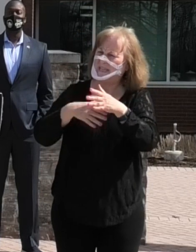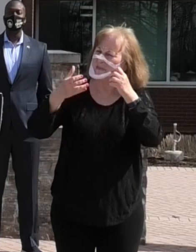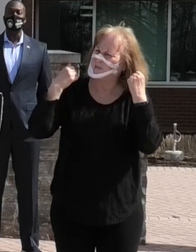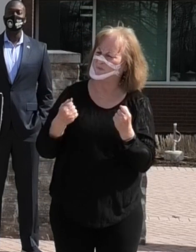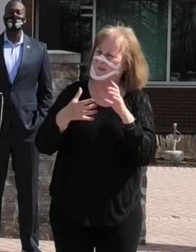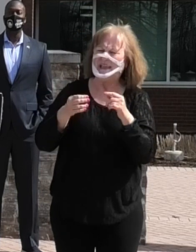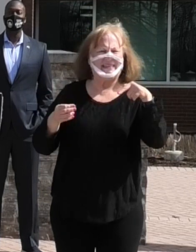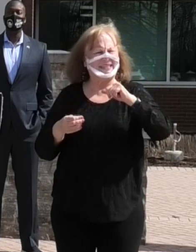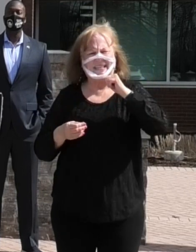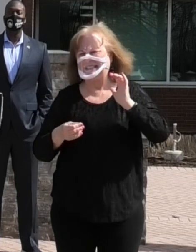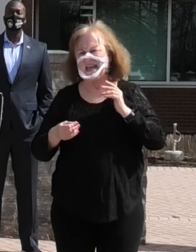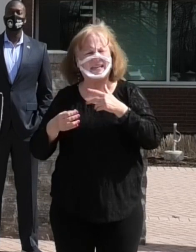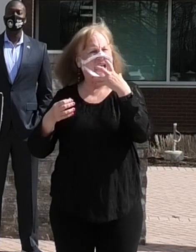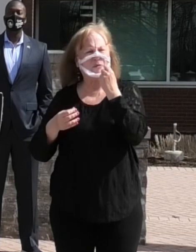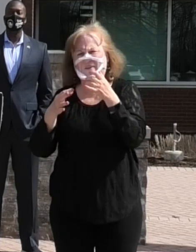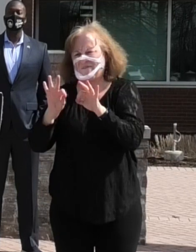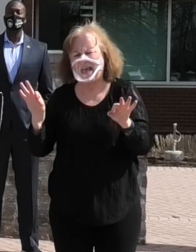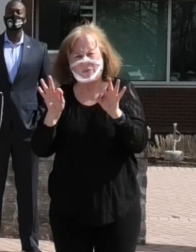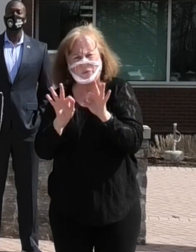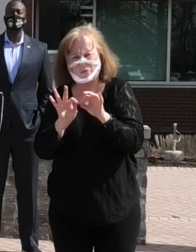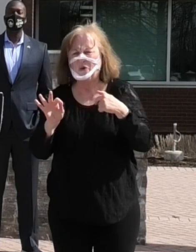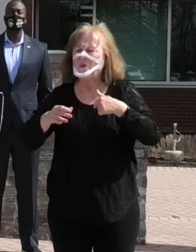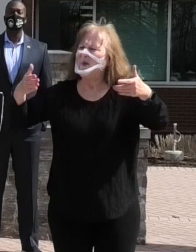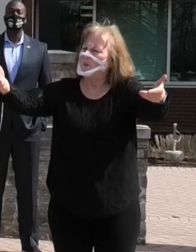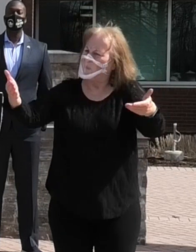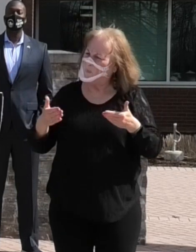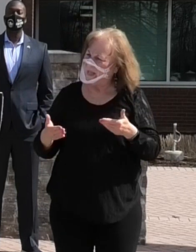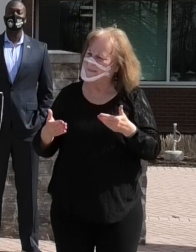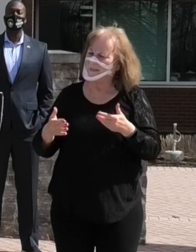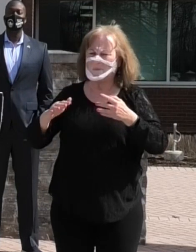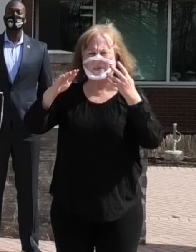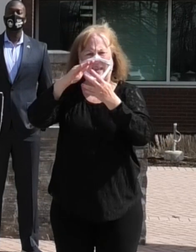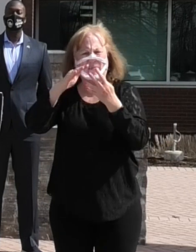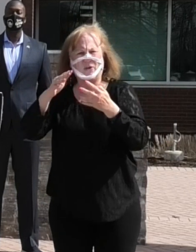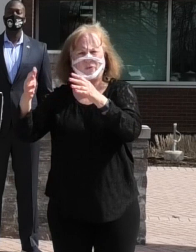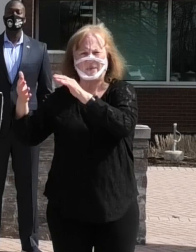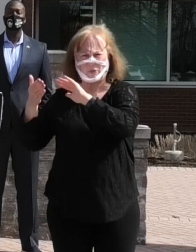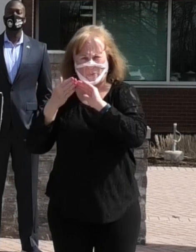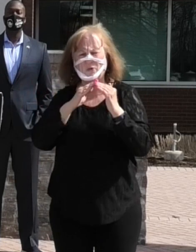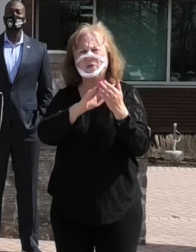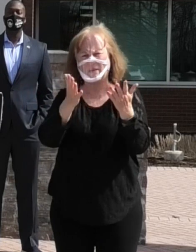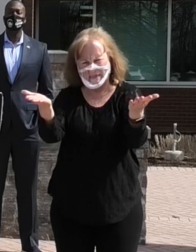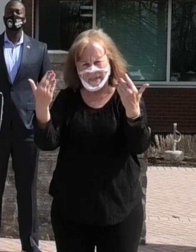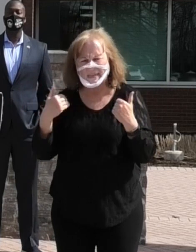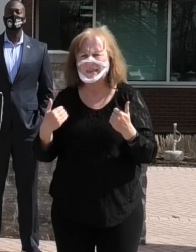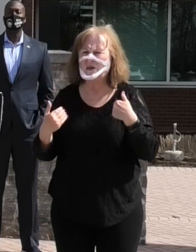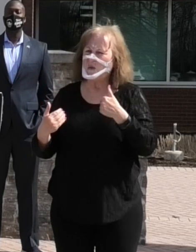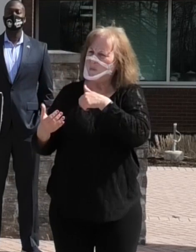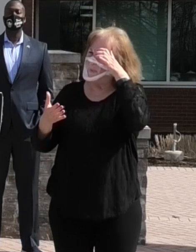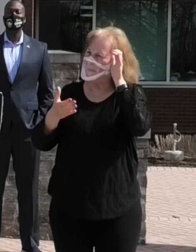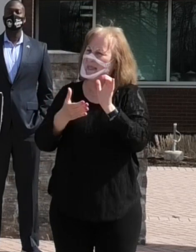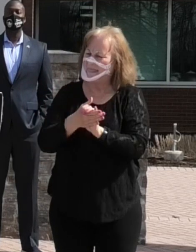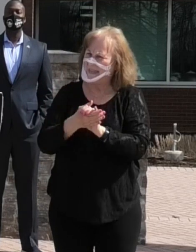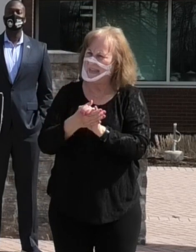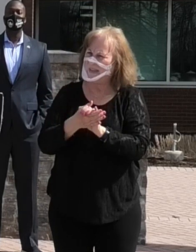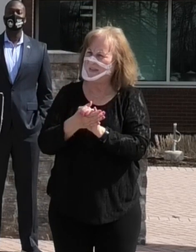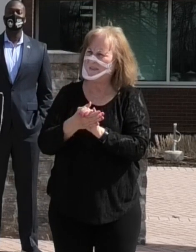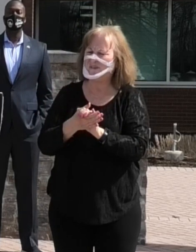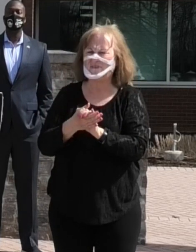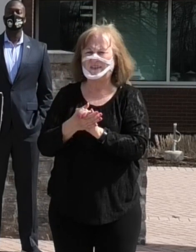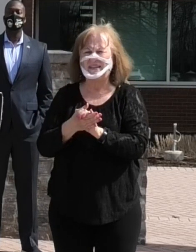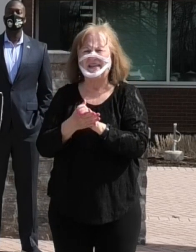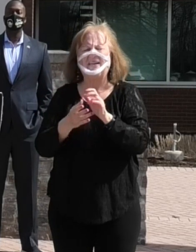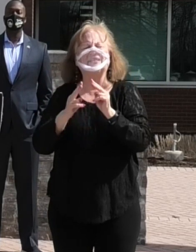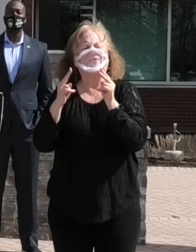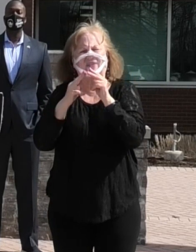our values. We welcome the immigrant community. We believe that is